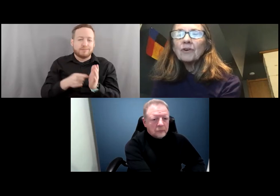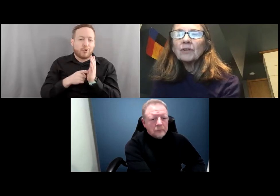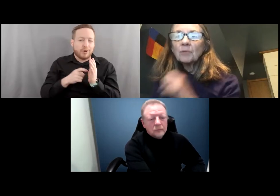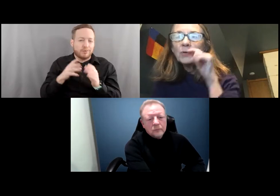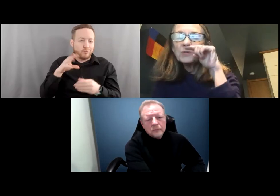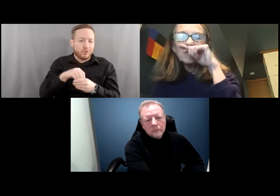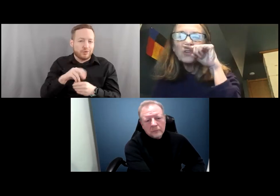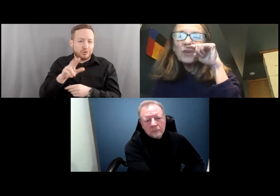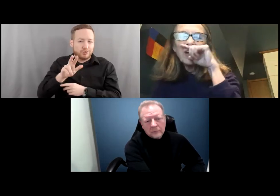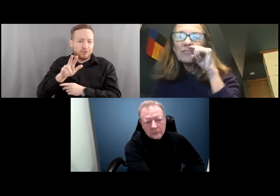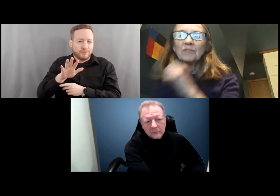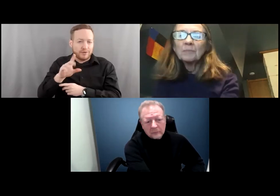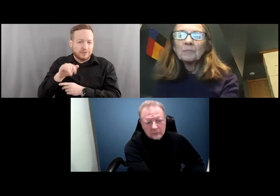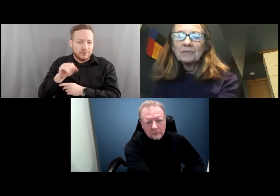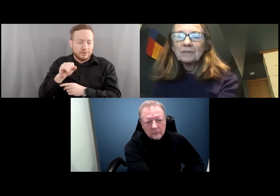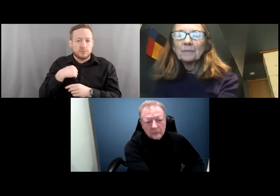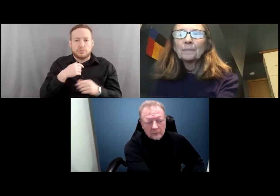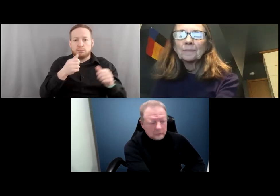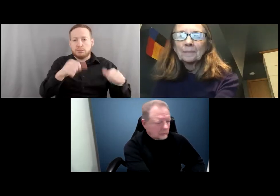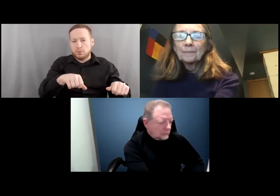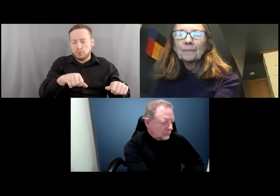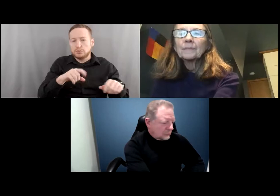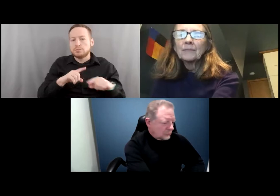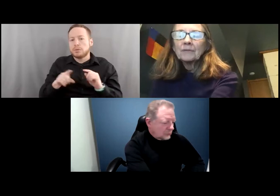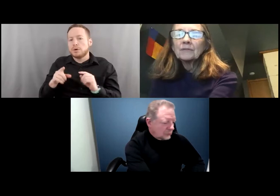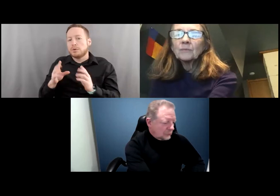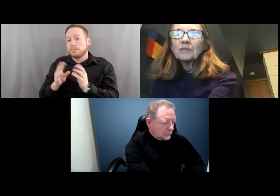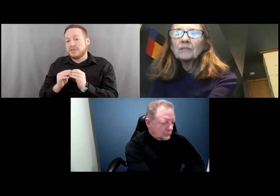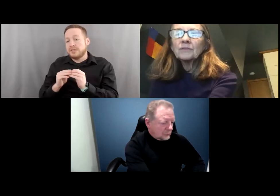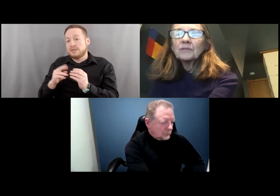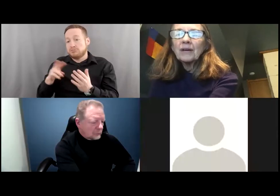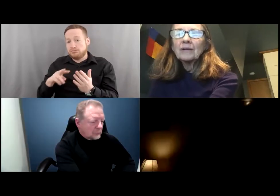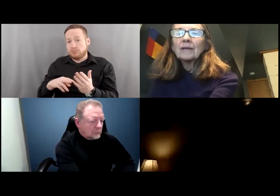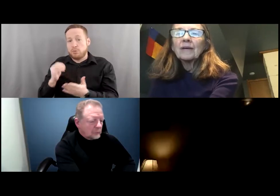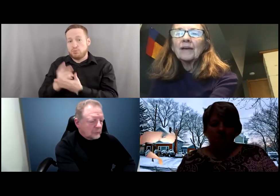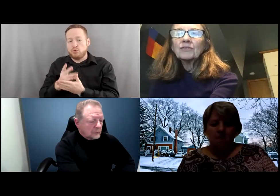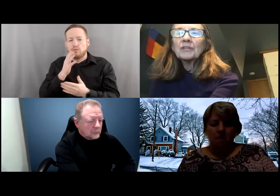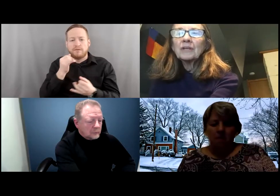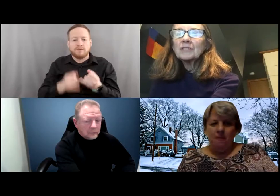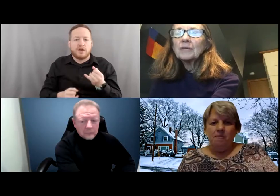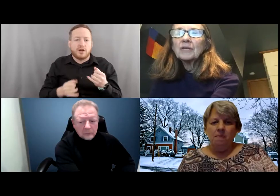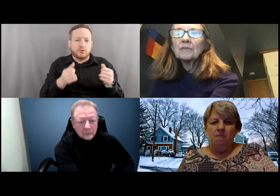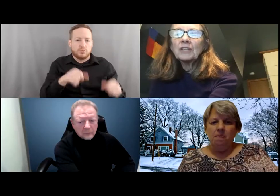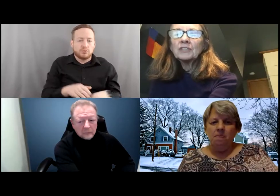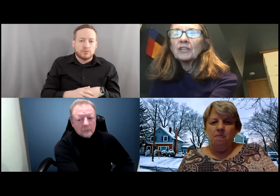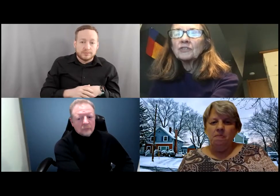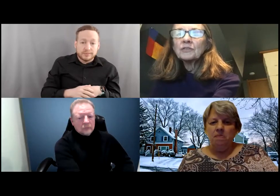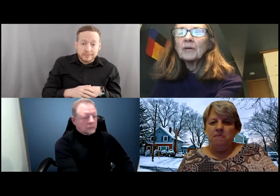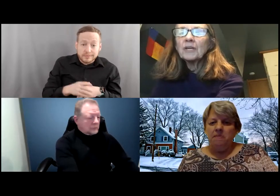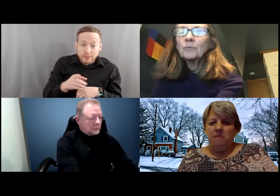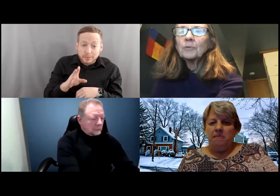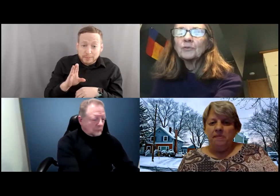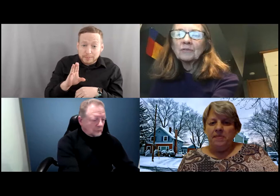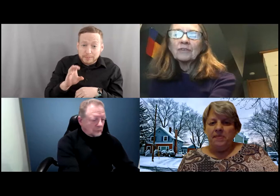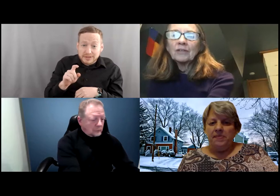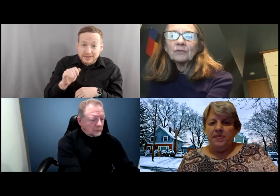We have already posted a draft of the minutes. So we did do that. After tonight's meeting, if any changes are